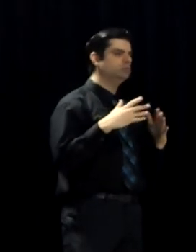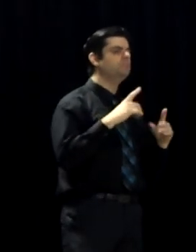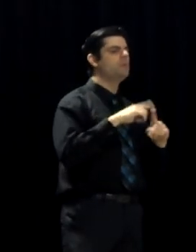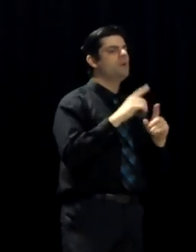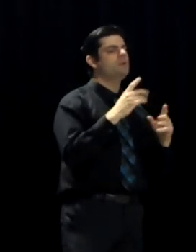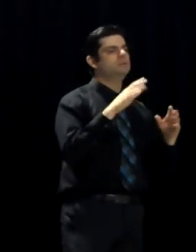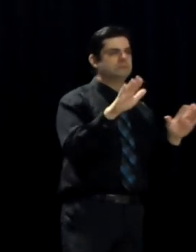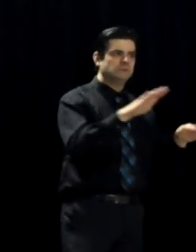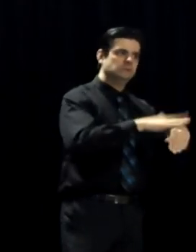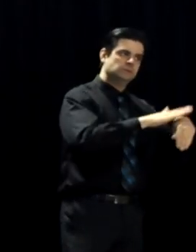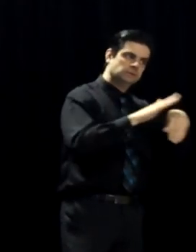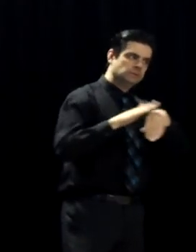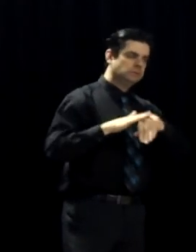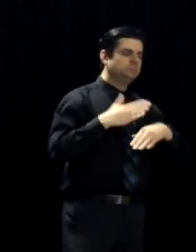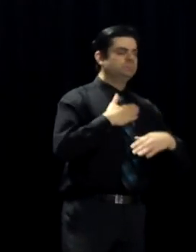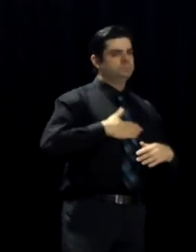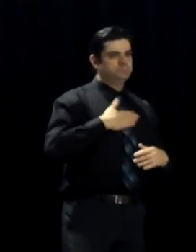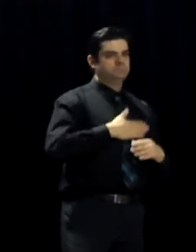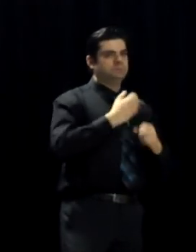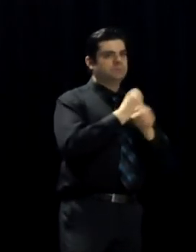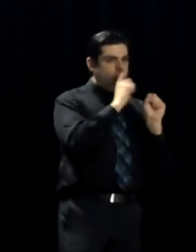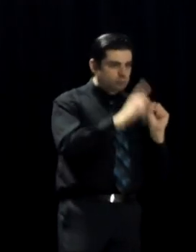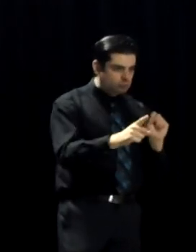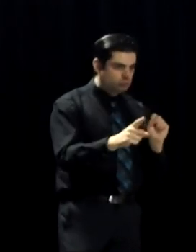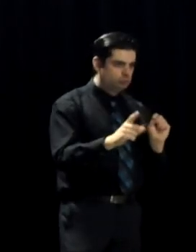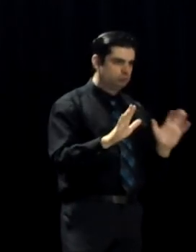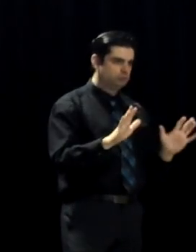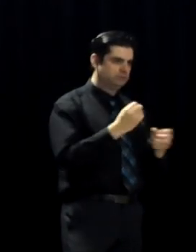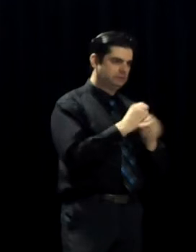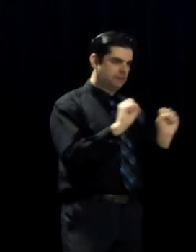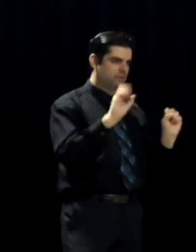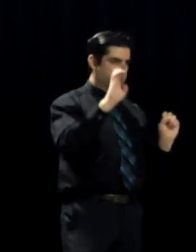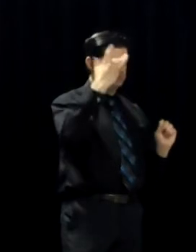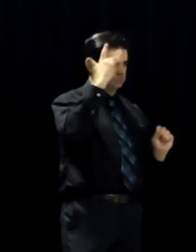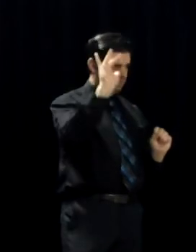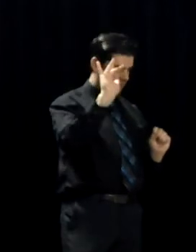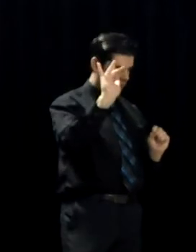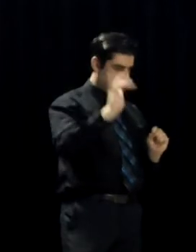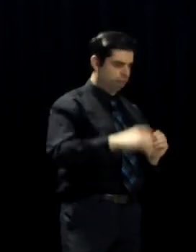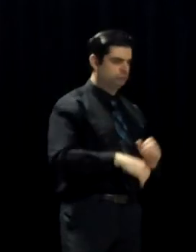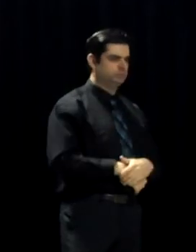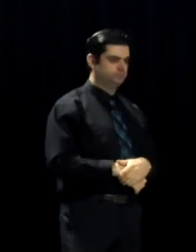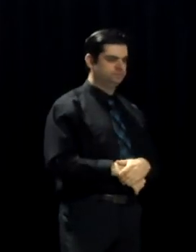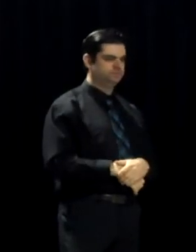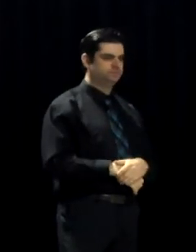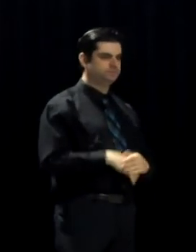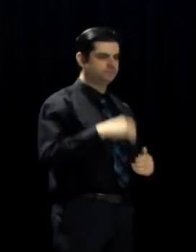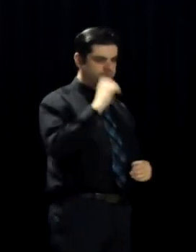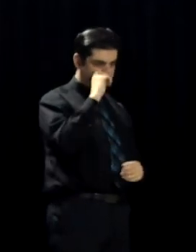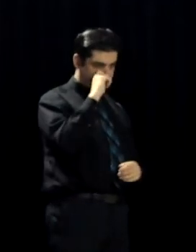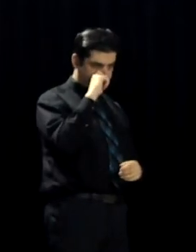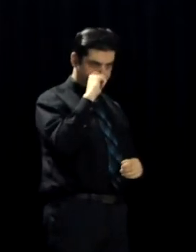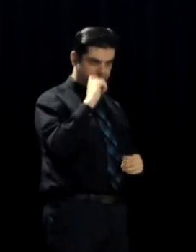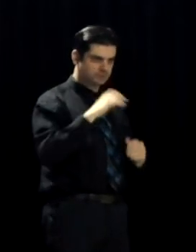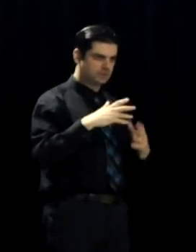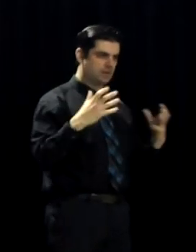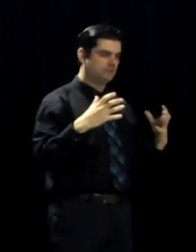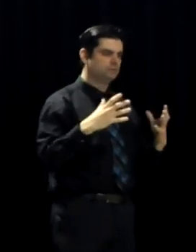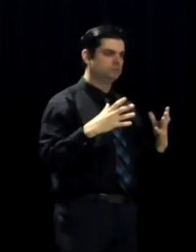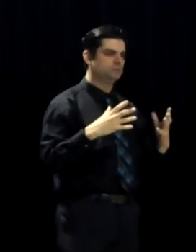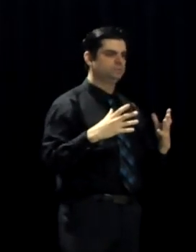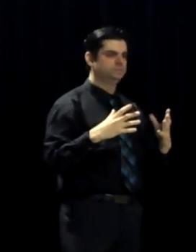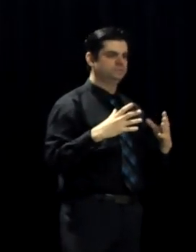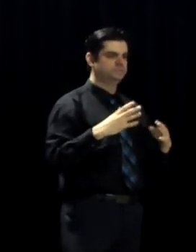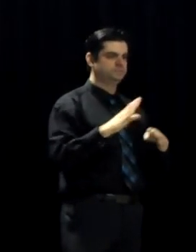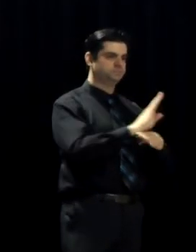very smart as phase 2 comes open. So I think there needs to be a lot of communication with the business